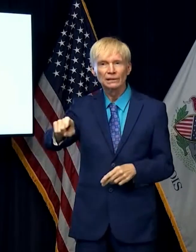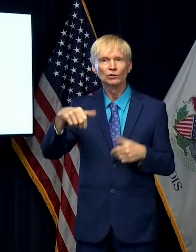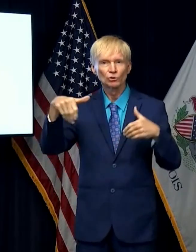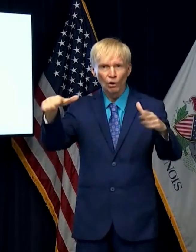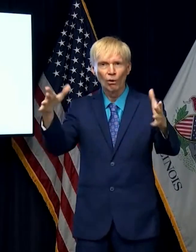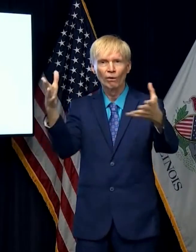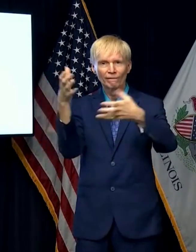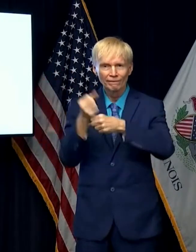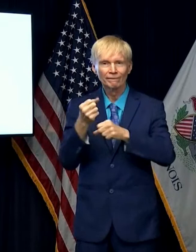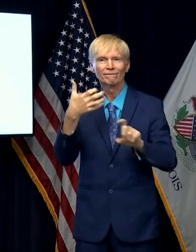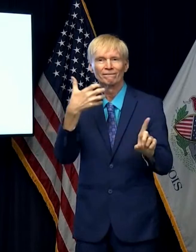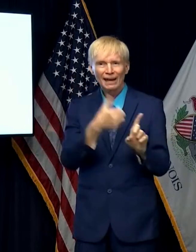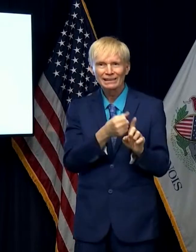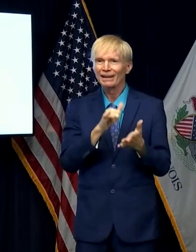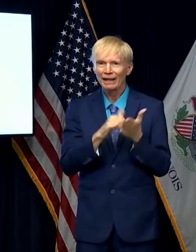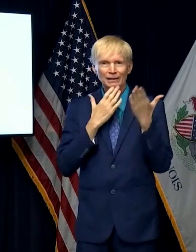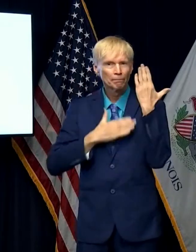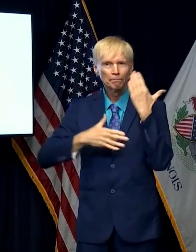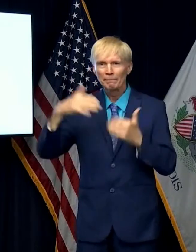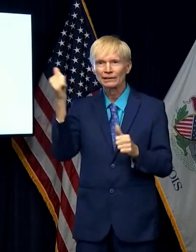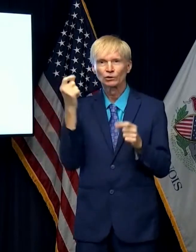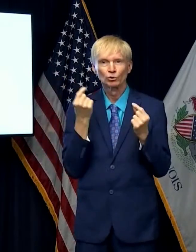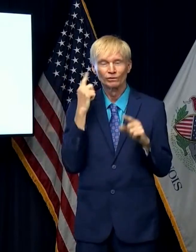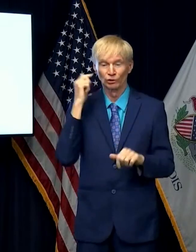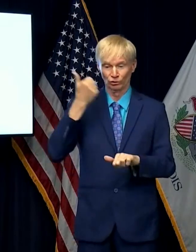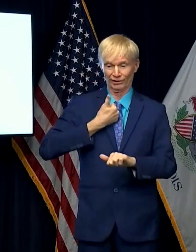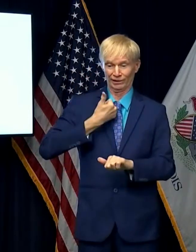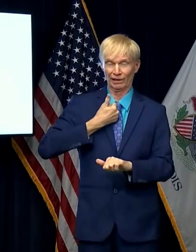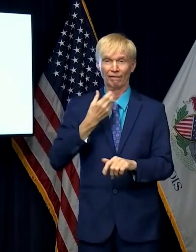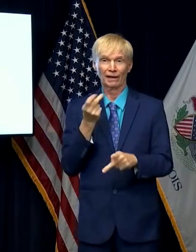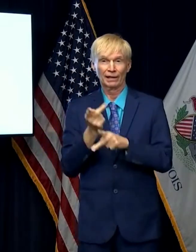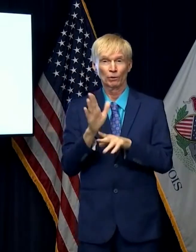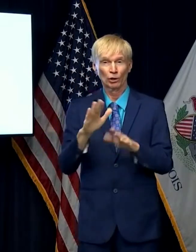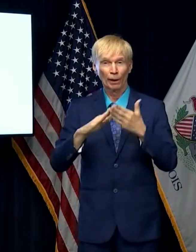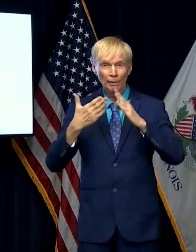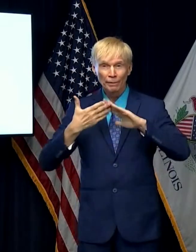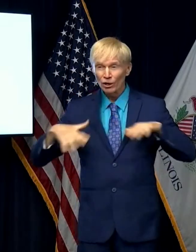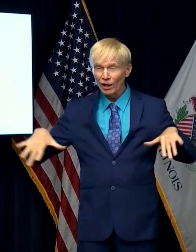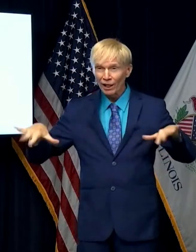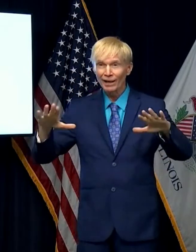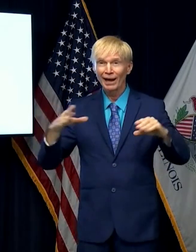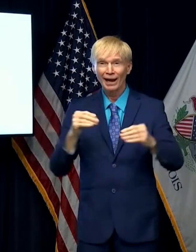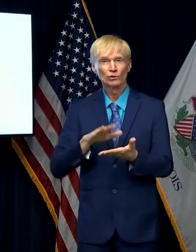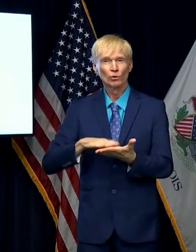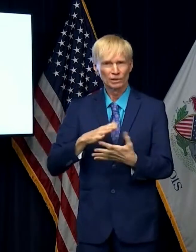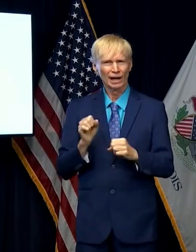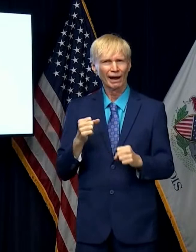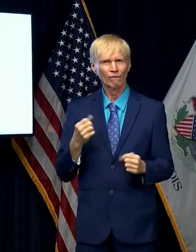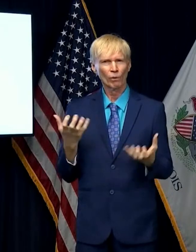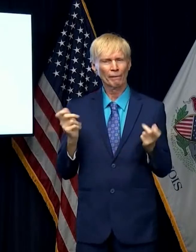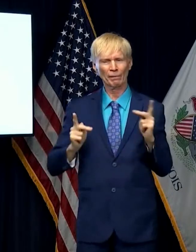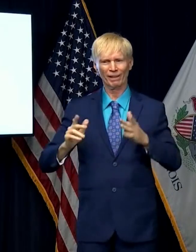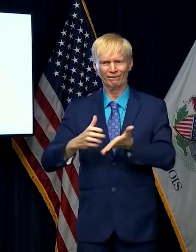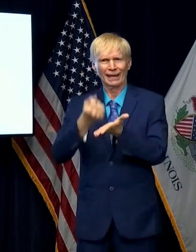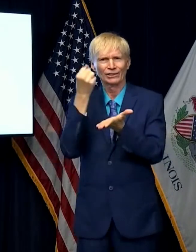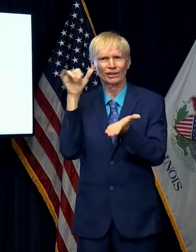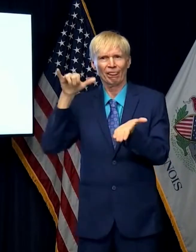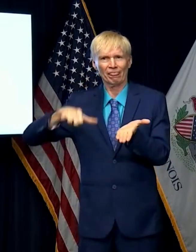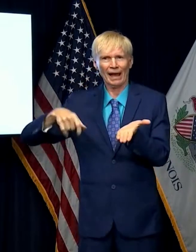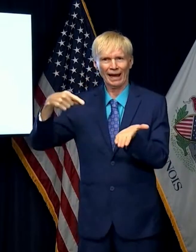most important thing you can do to keep yourself, your community, your school safe. We hope that people will take advantage of that. That